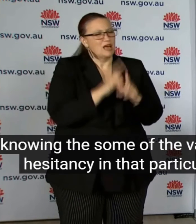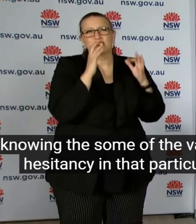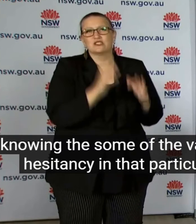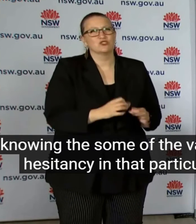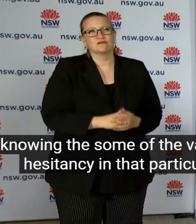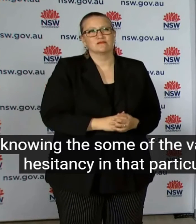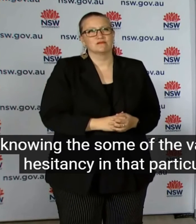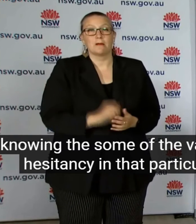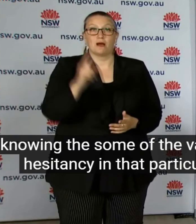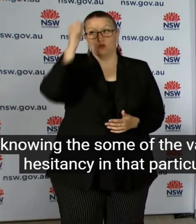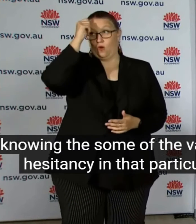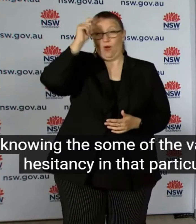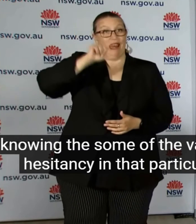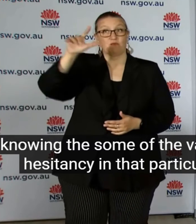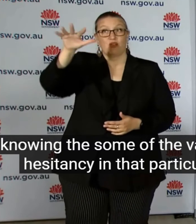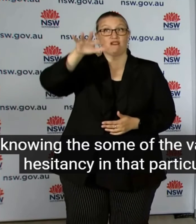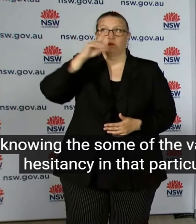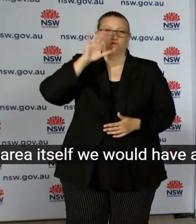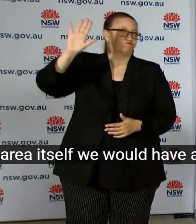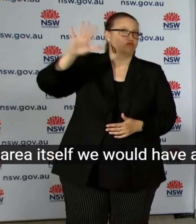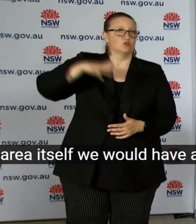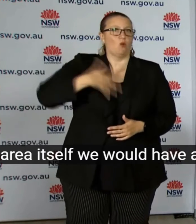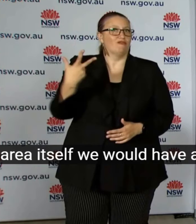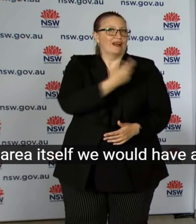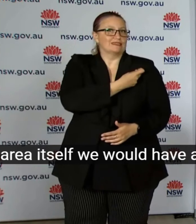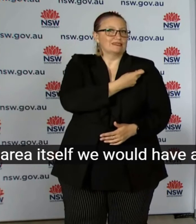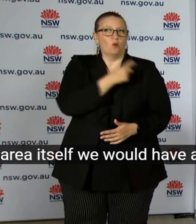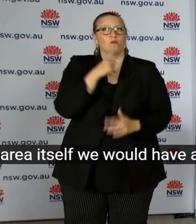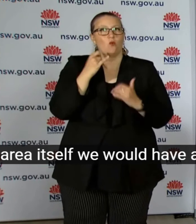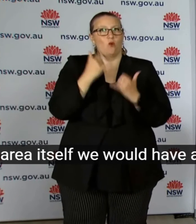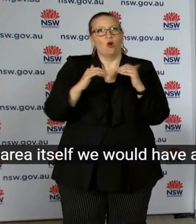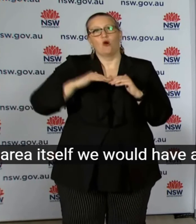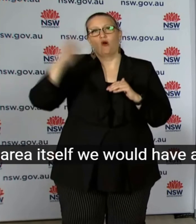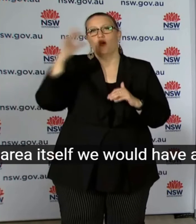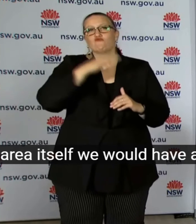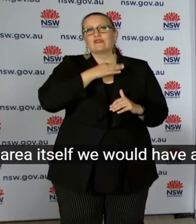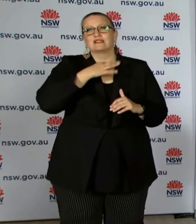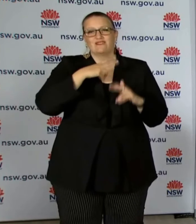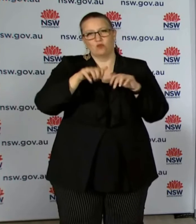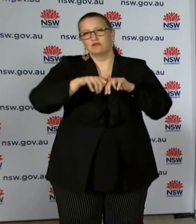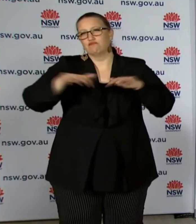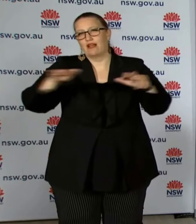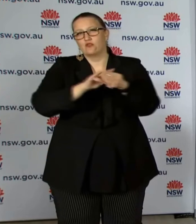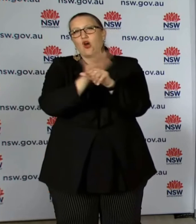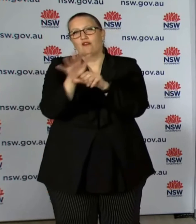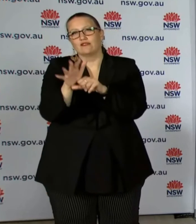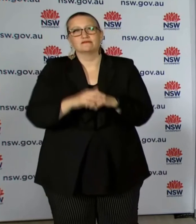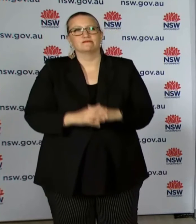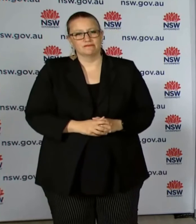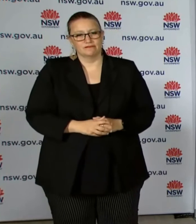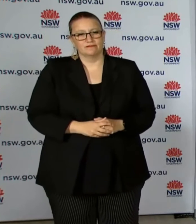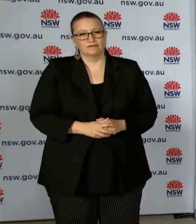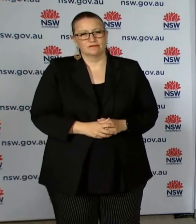particular area itself, we would have a higher level of caution. But the main reason really is because of that